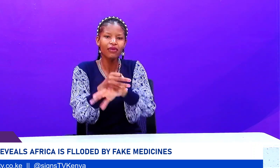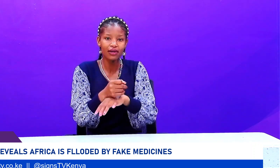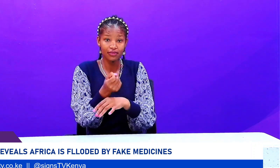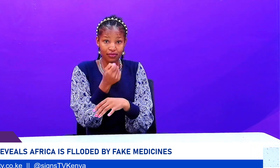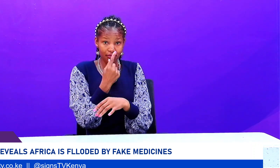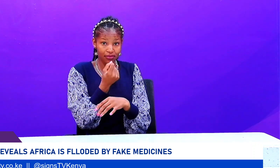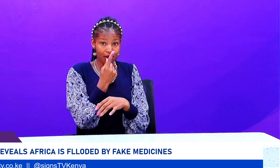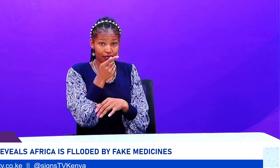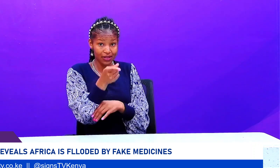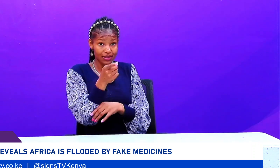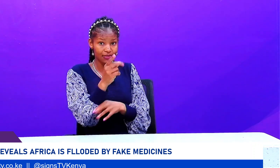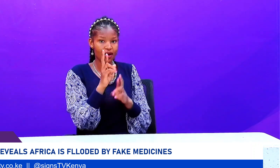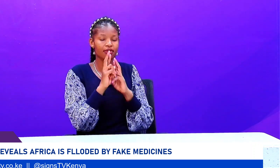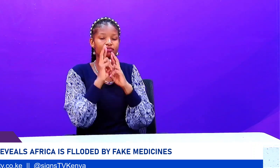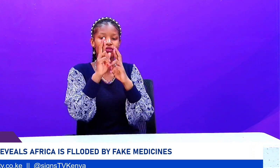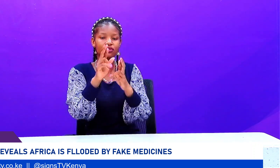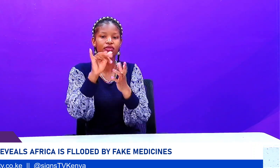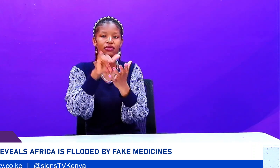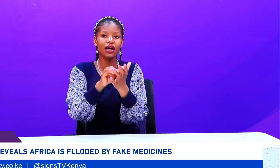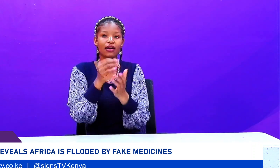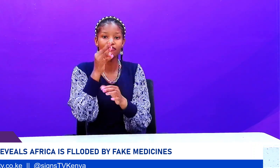combat the fake medicine.